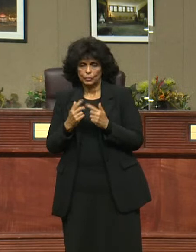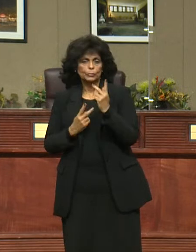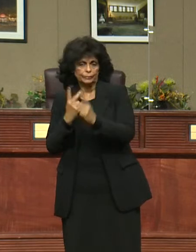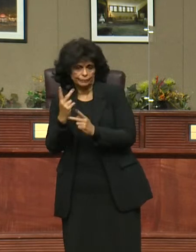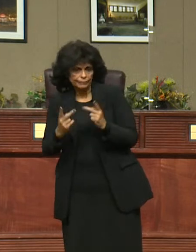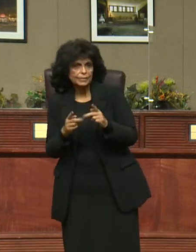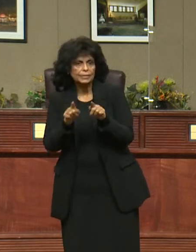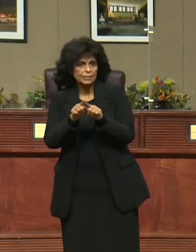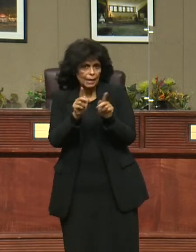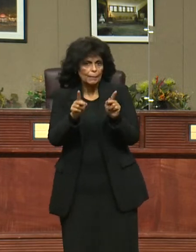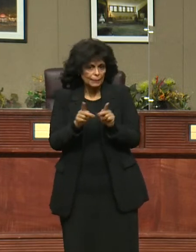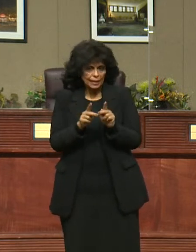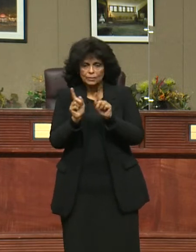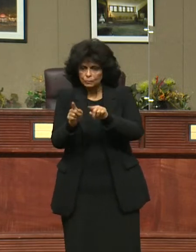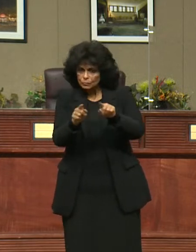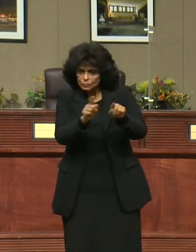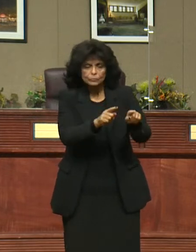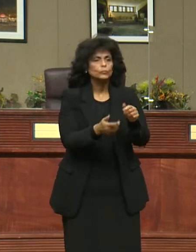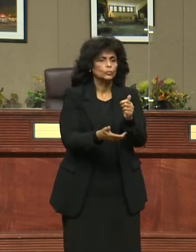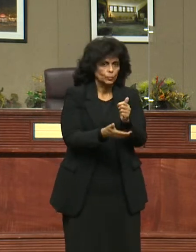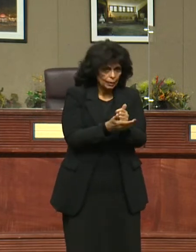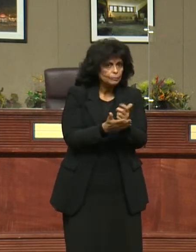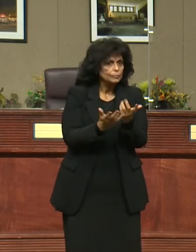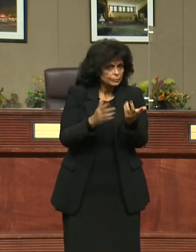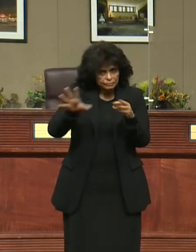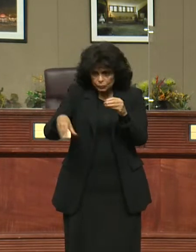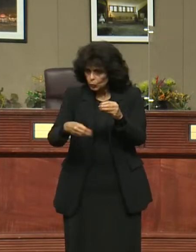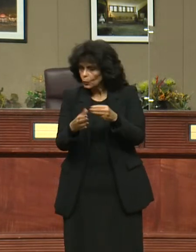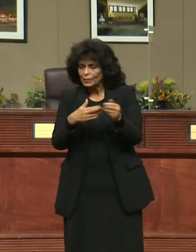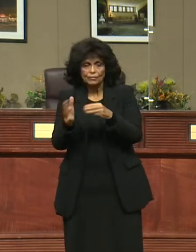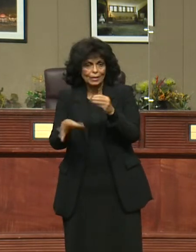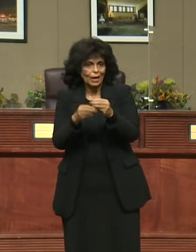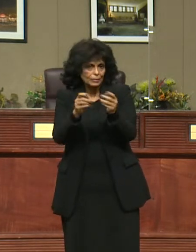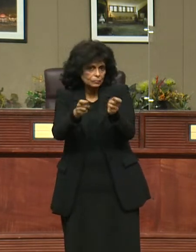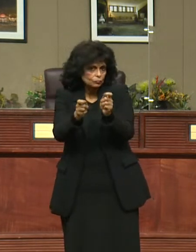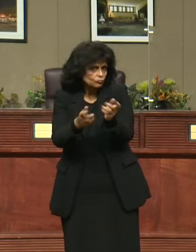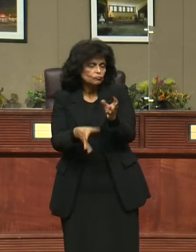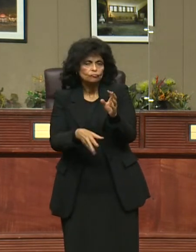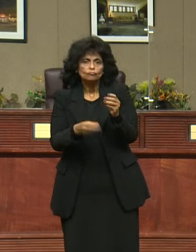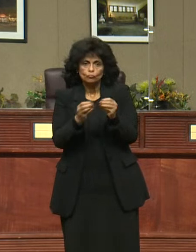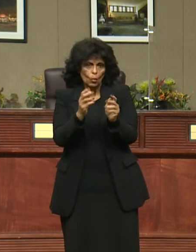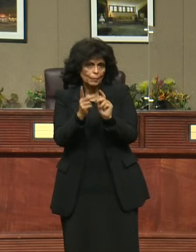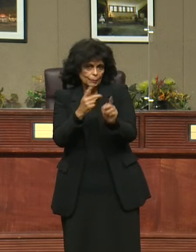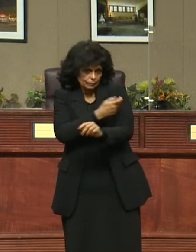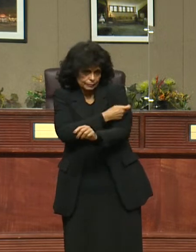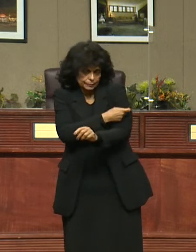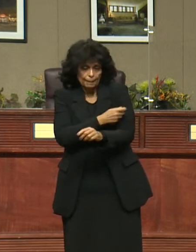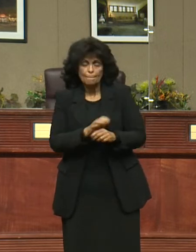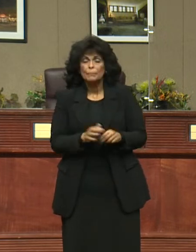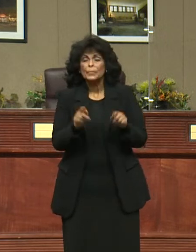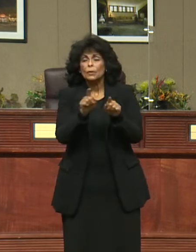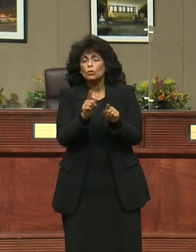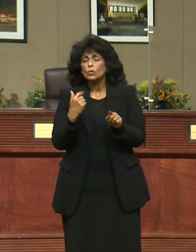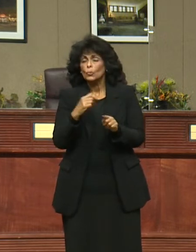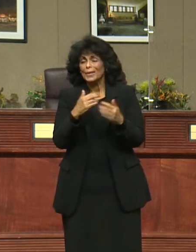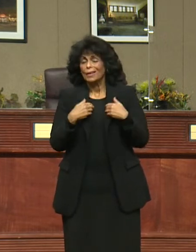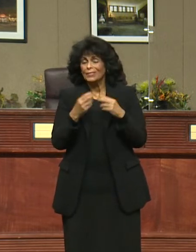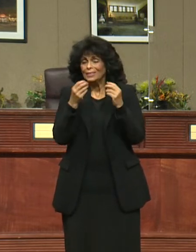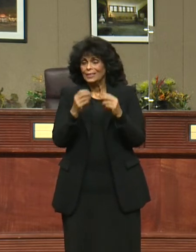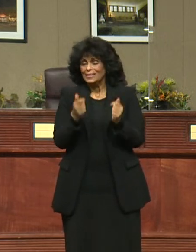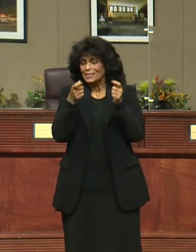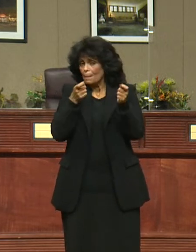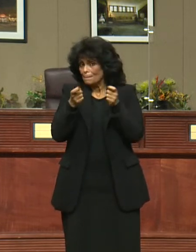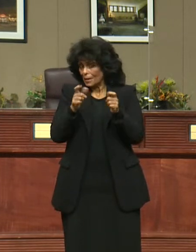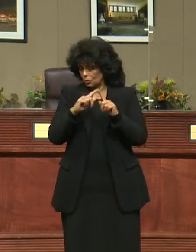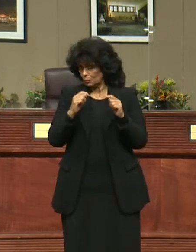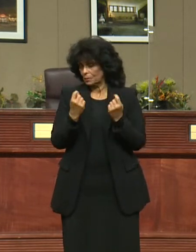created a IMT structure for mobile pads. That's an incident management team structure that